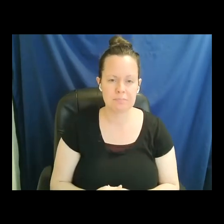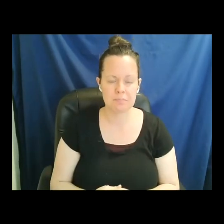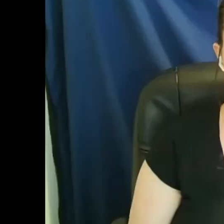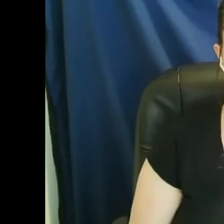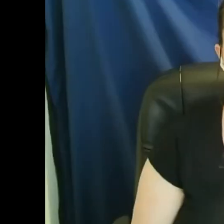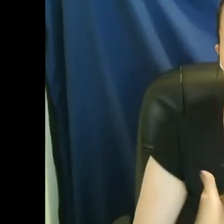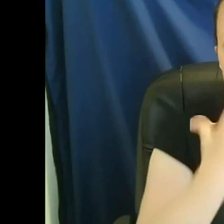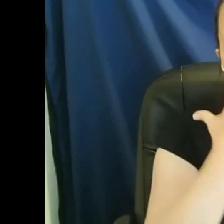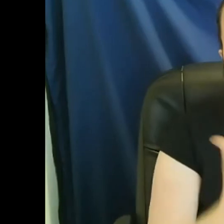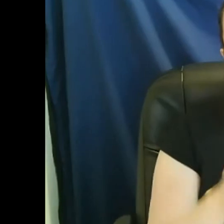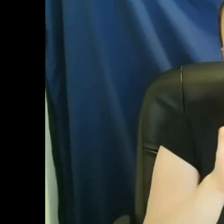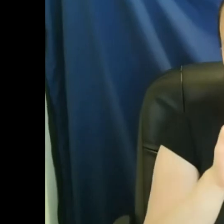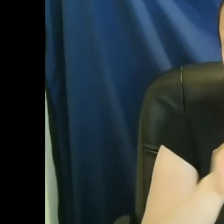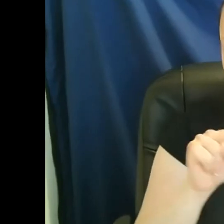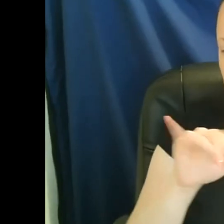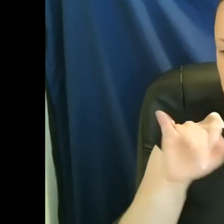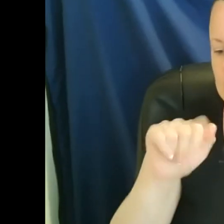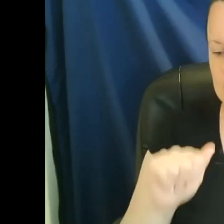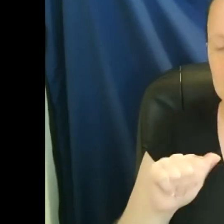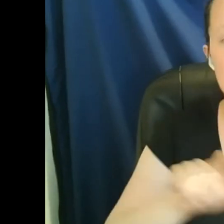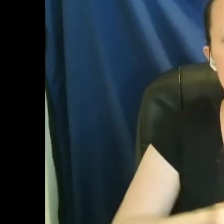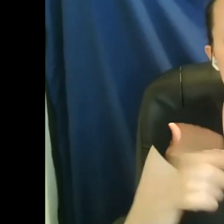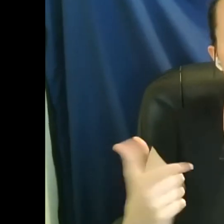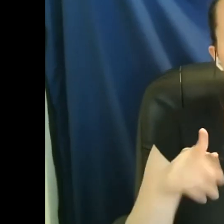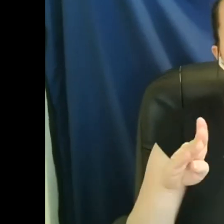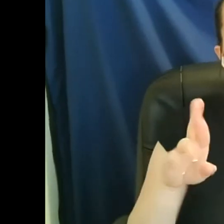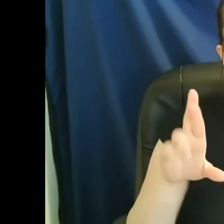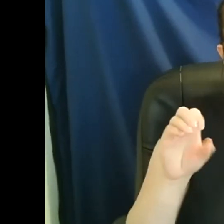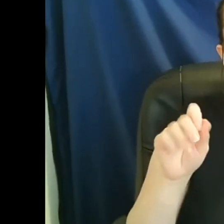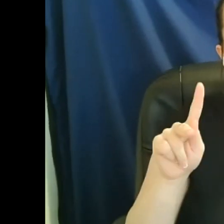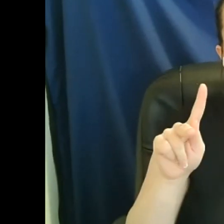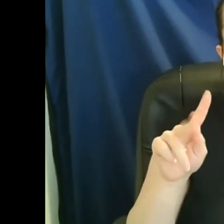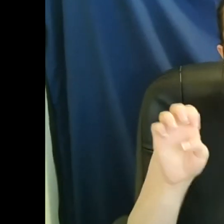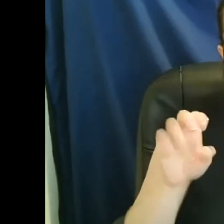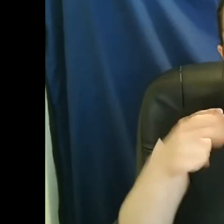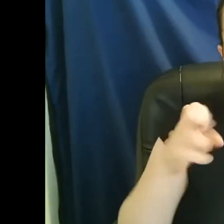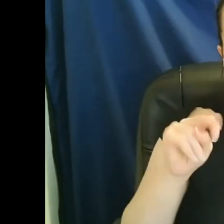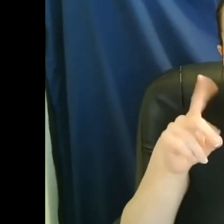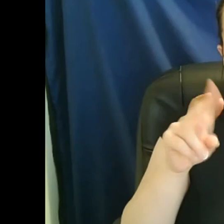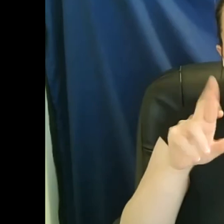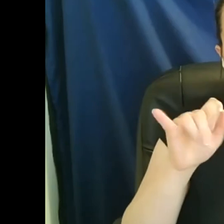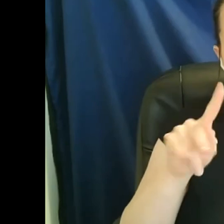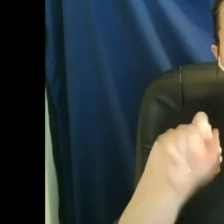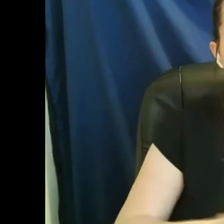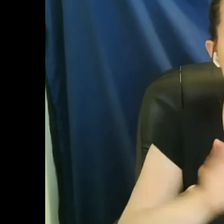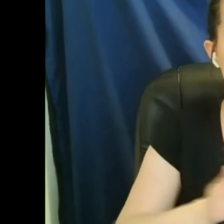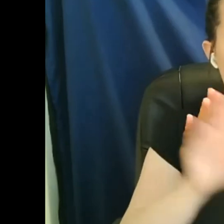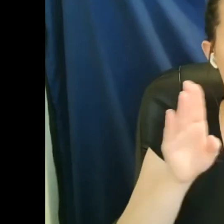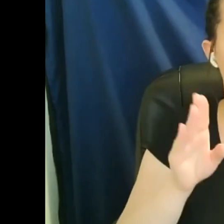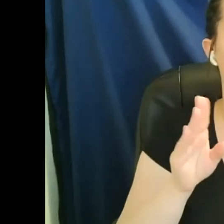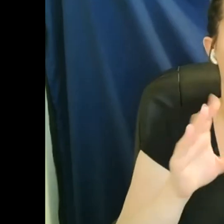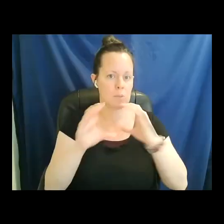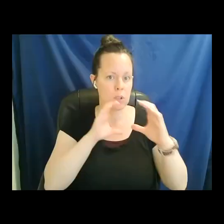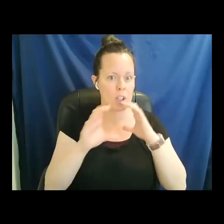Thank you, Ed and Nita. Next, we will hear from Brooke Hendrickx, Director of Development and Communications with the Child Abuse